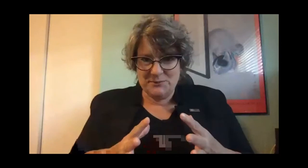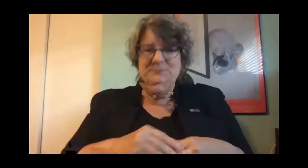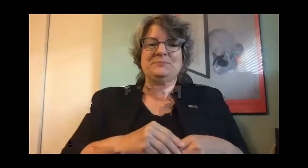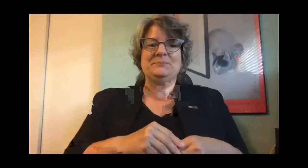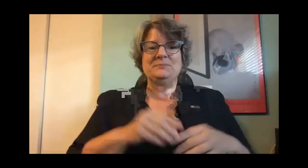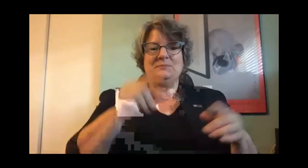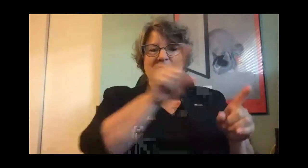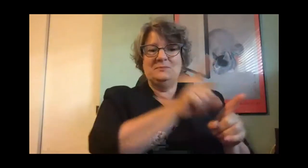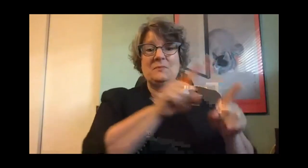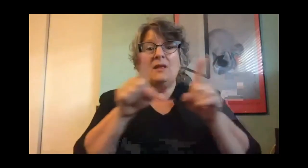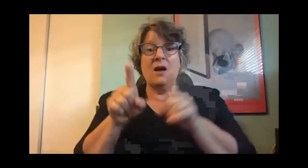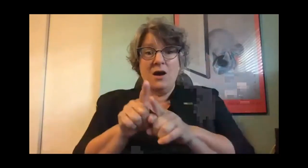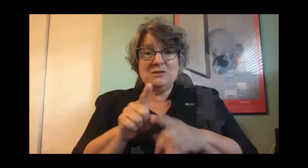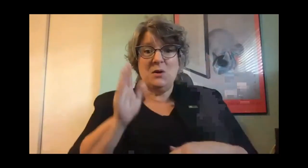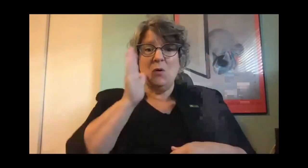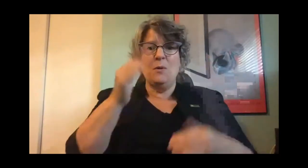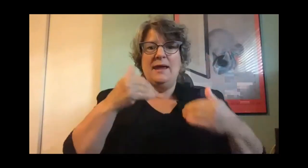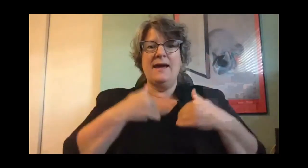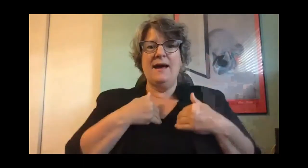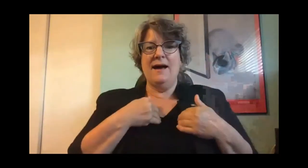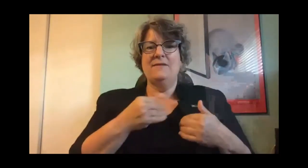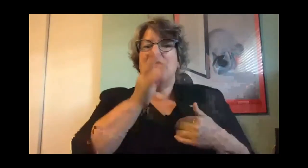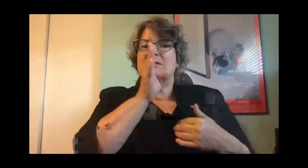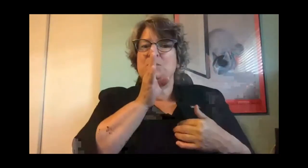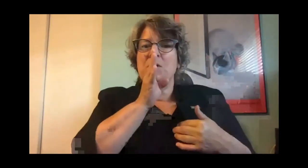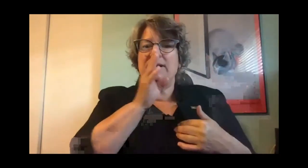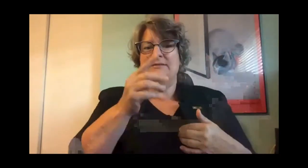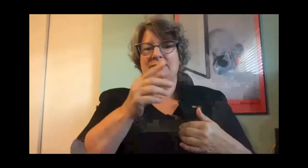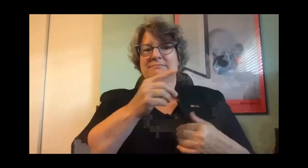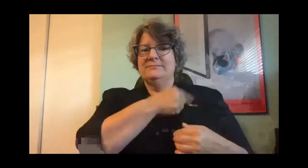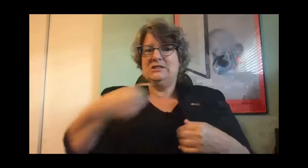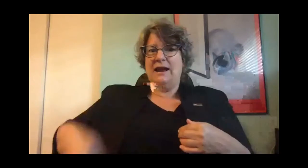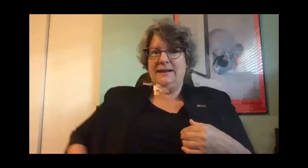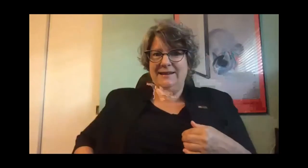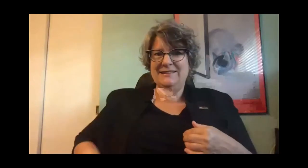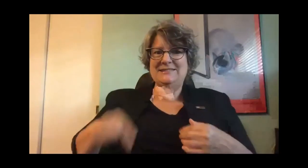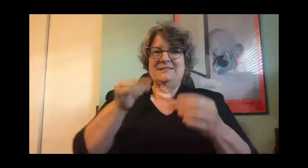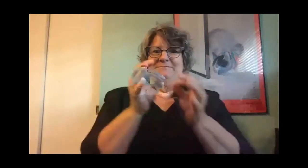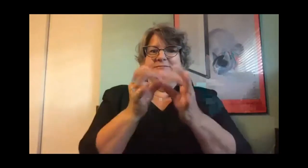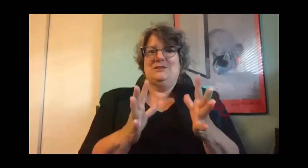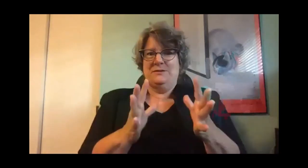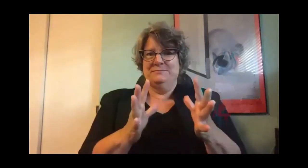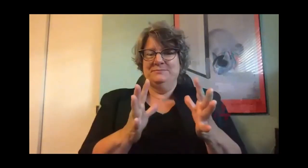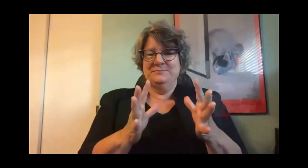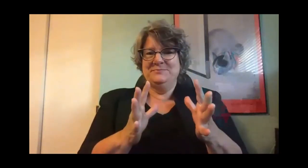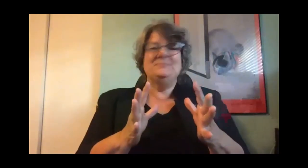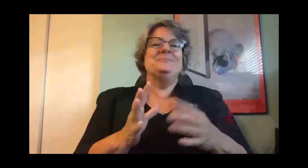voice interpreter. Also, we will have talking Chinese